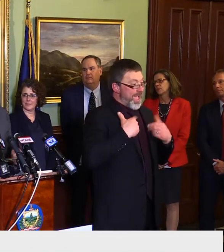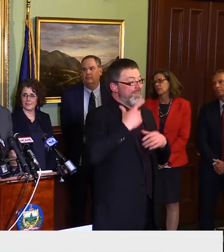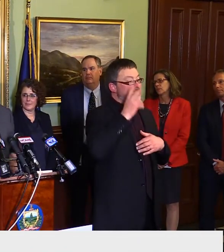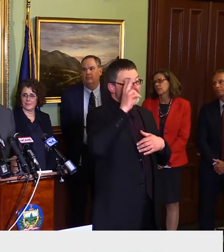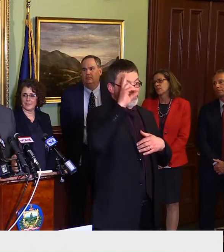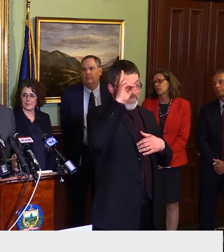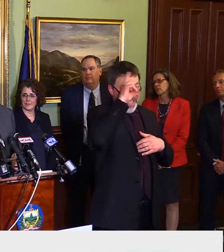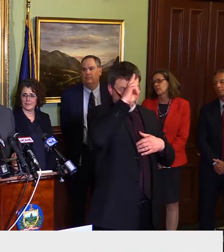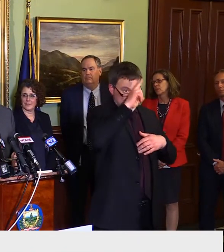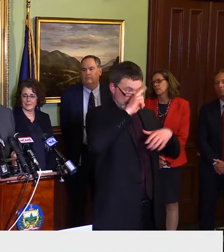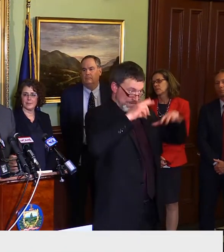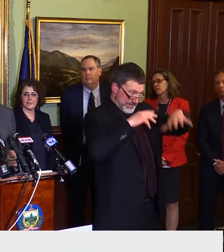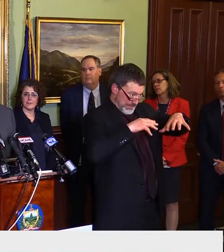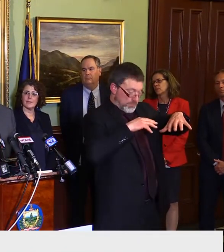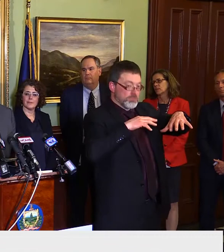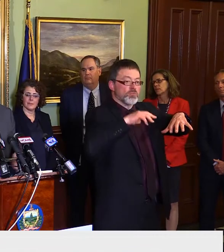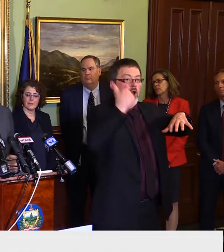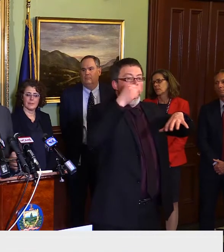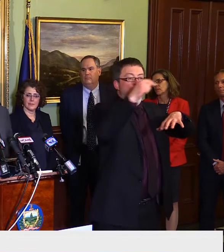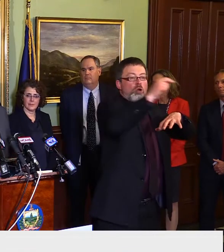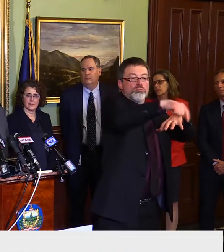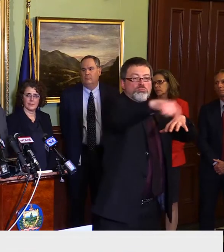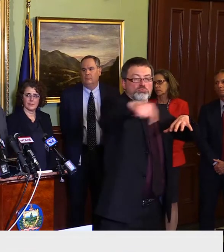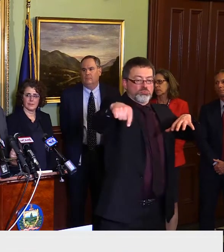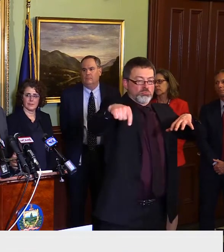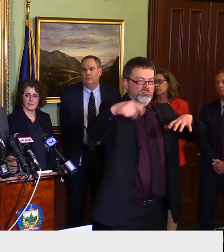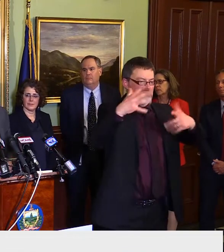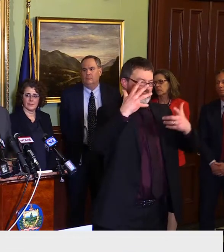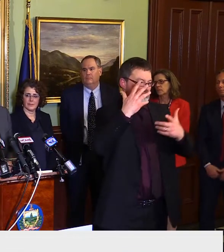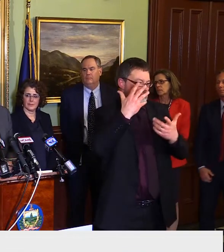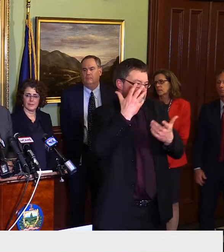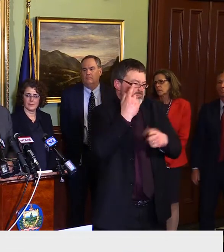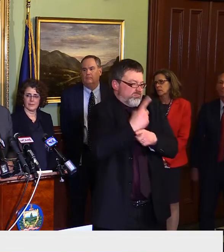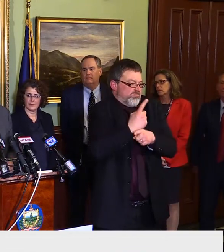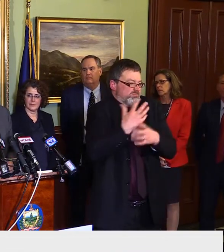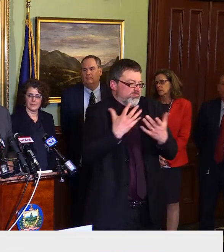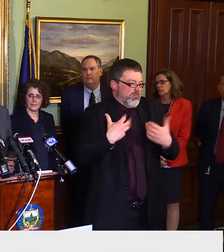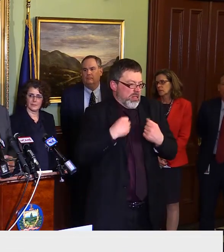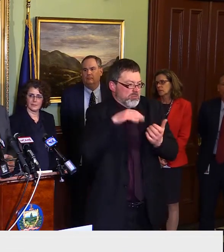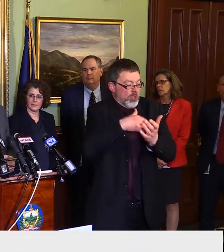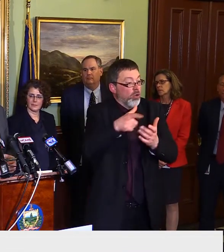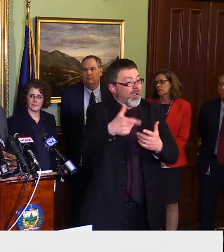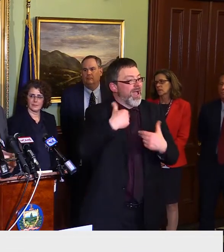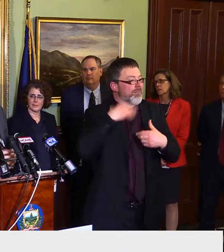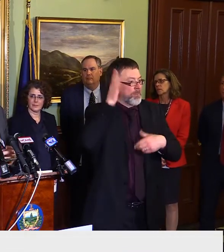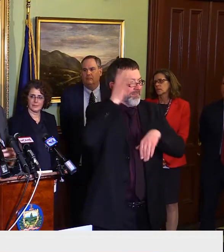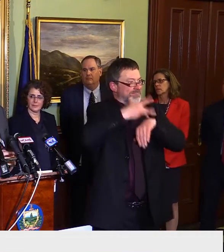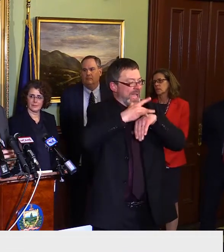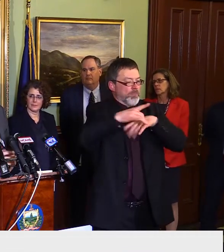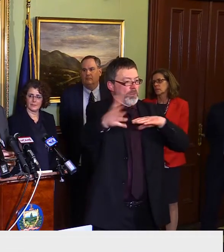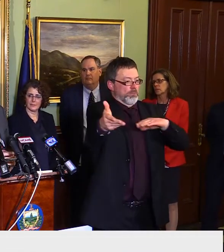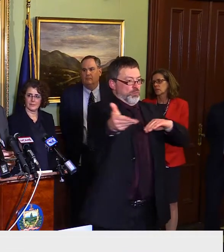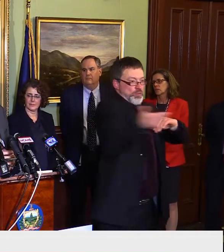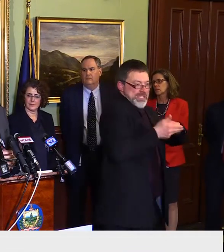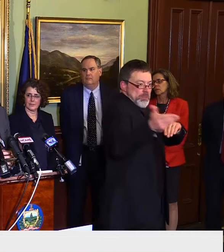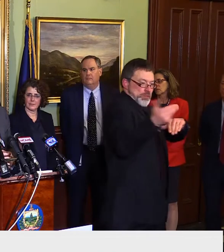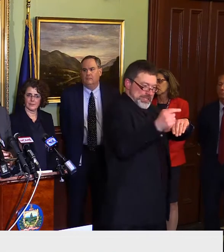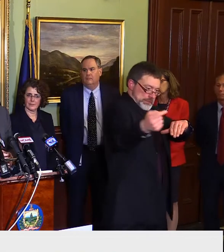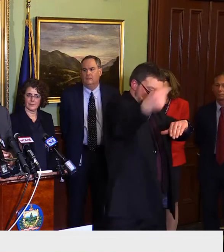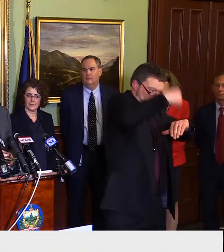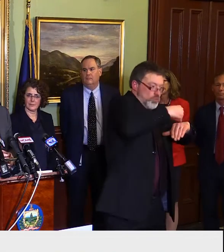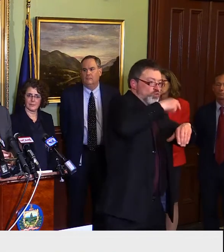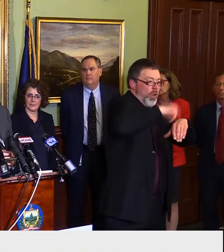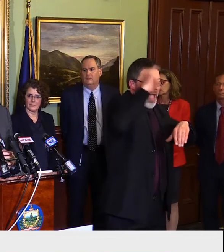the people capacity to take care of anybody that needs our services. So we've done a lot of work